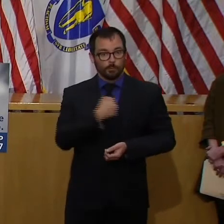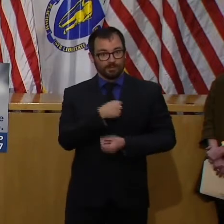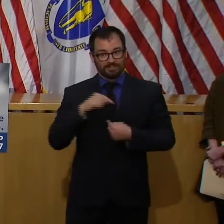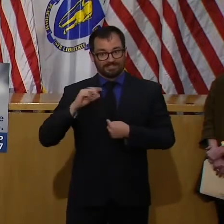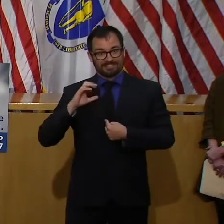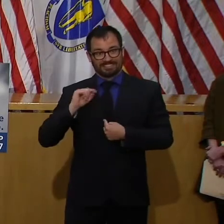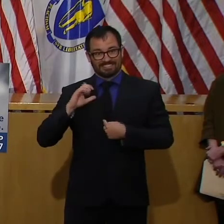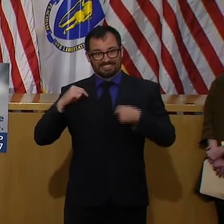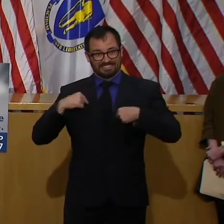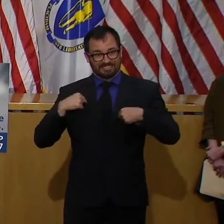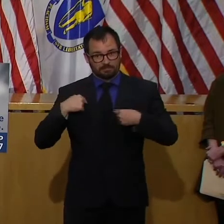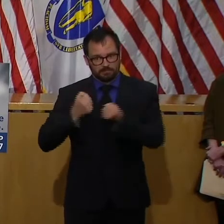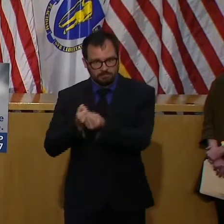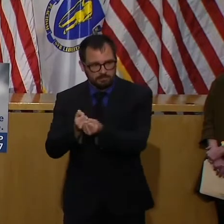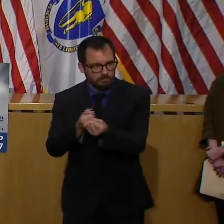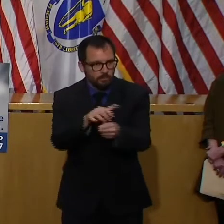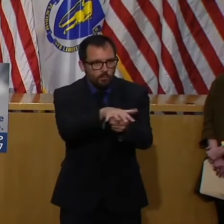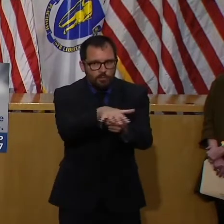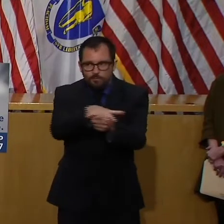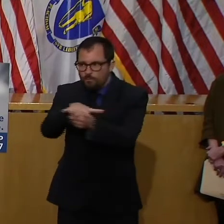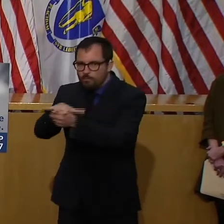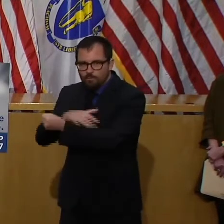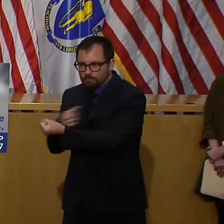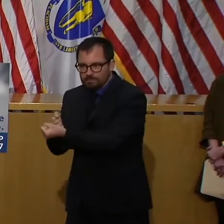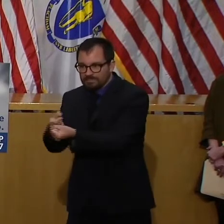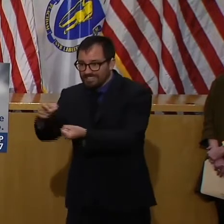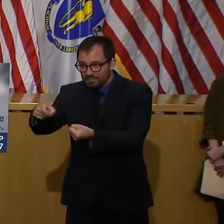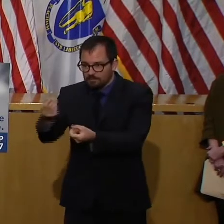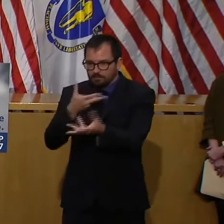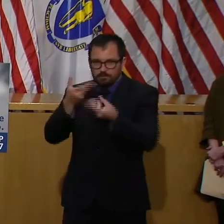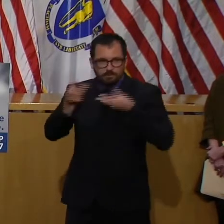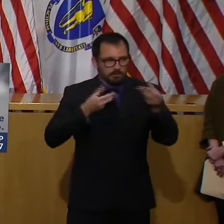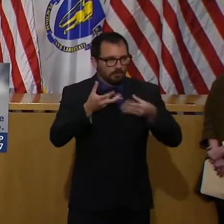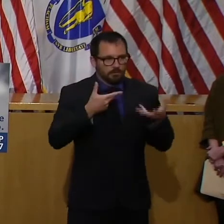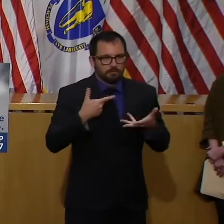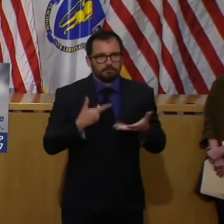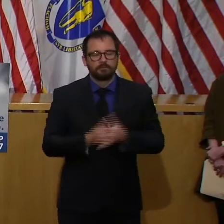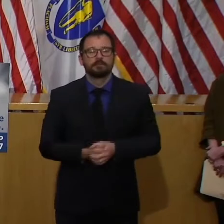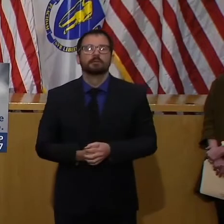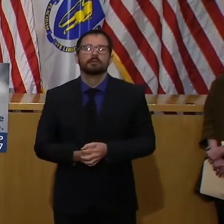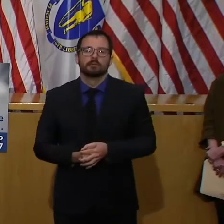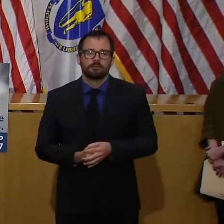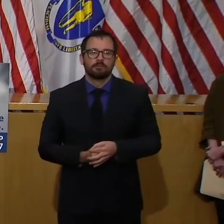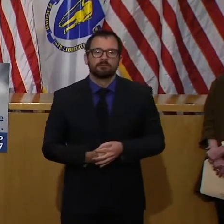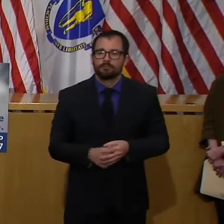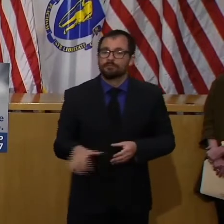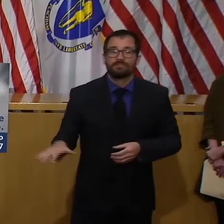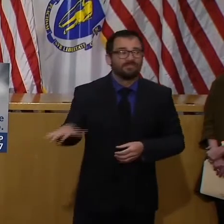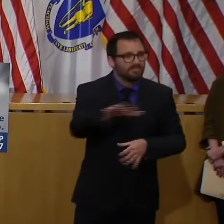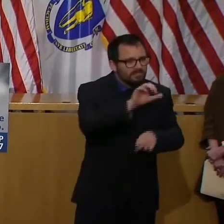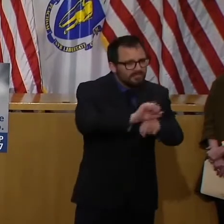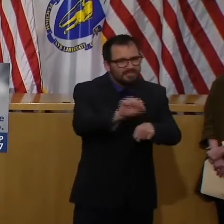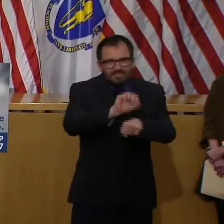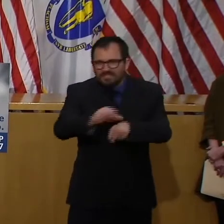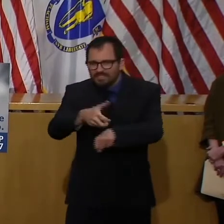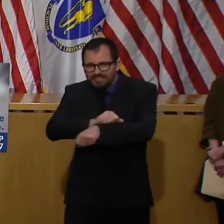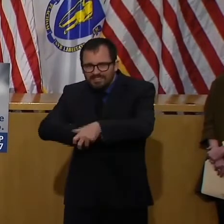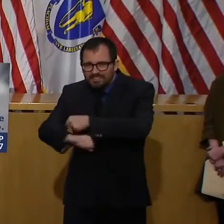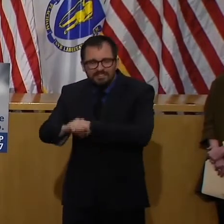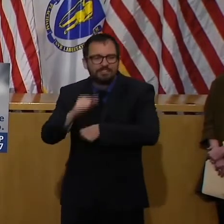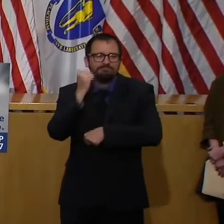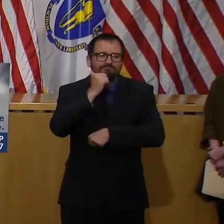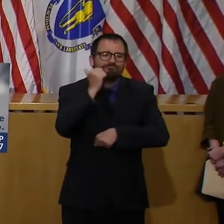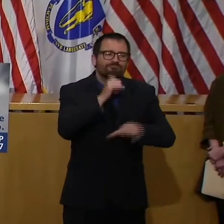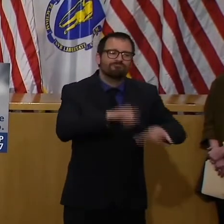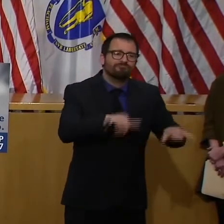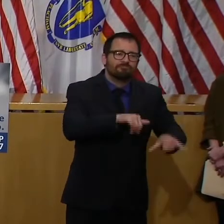also all of their essential daily activities that they need to maintain while COVID's still going on. So to that